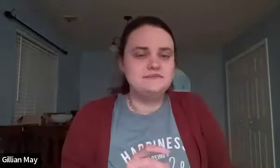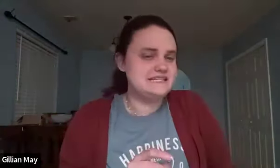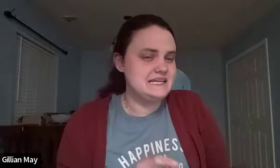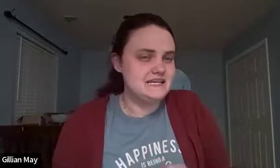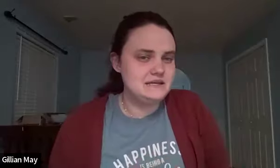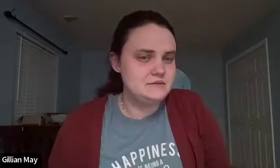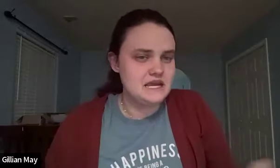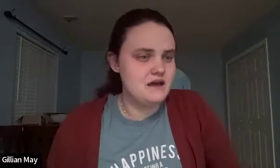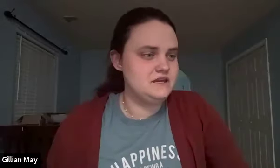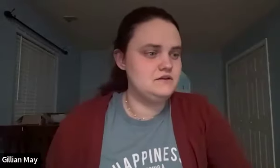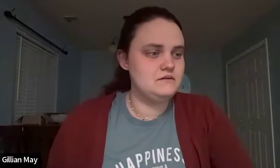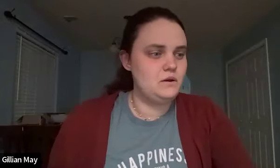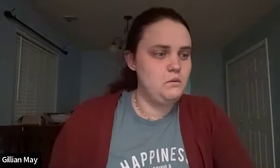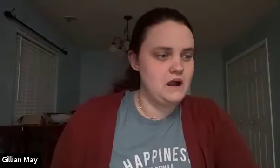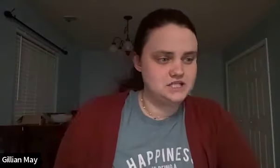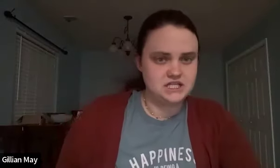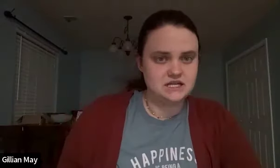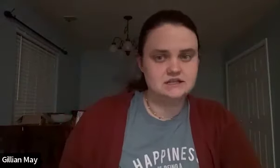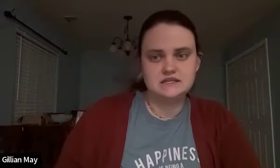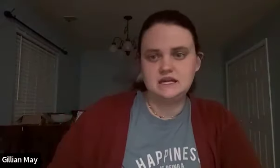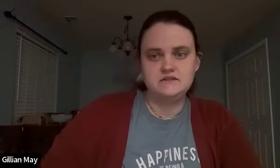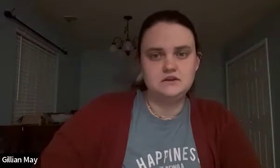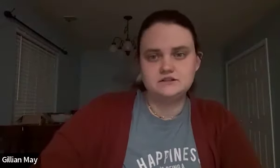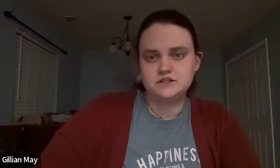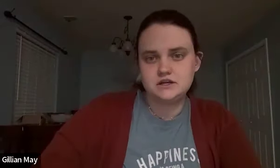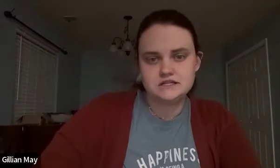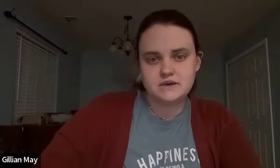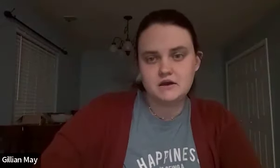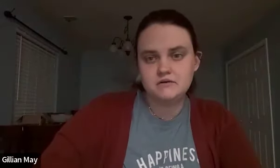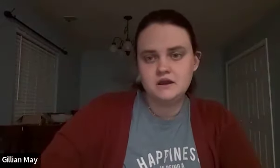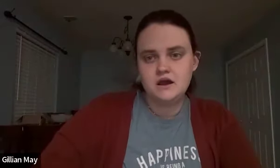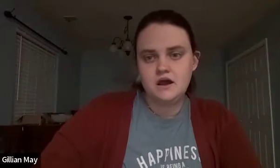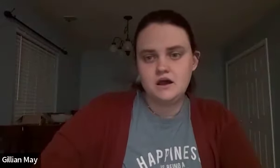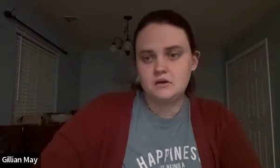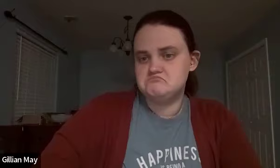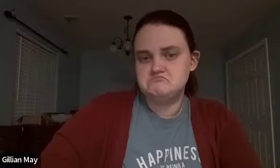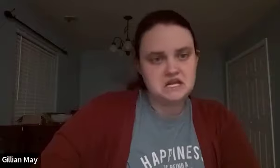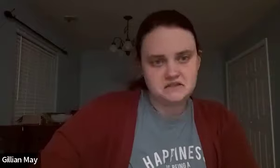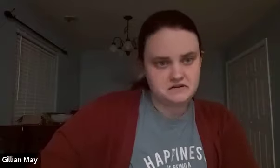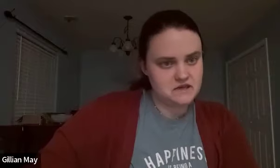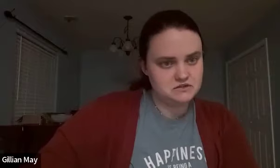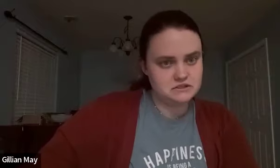Does anybody have any questions? Anything you guys are curious about? Anything of that sort?